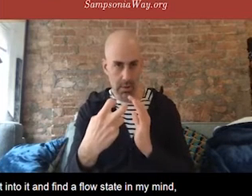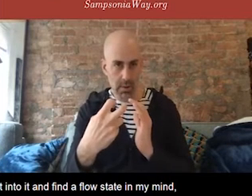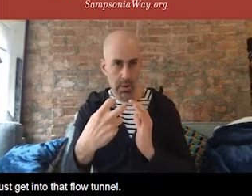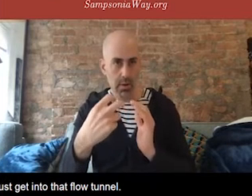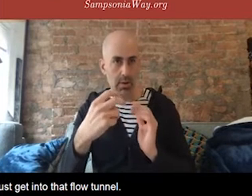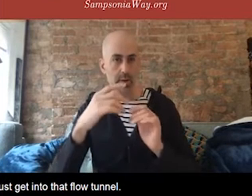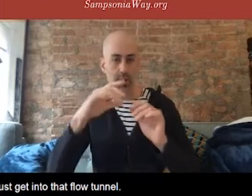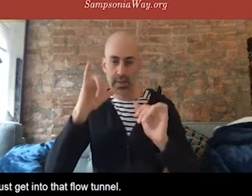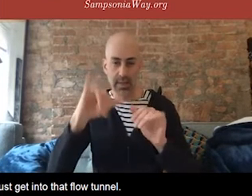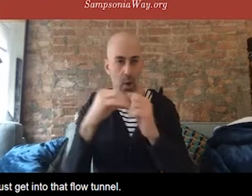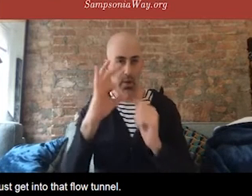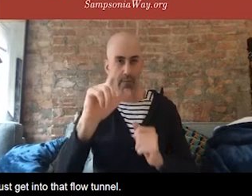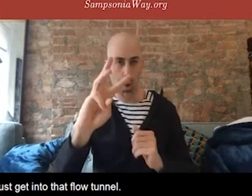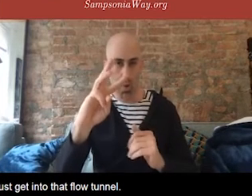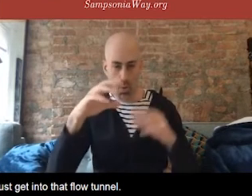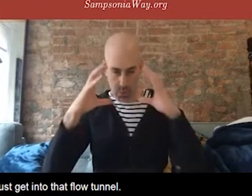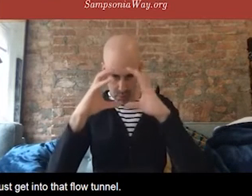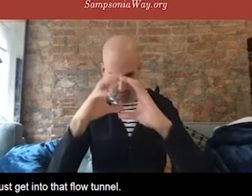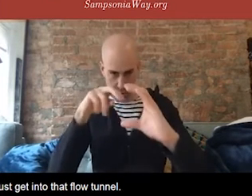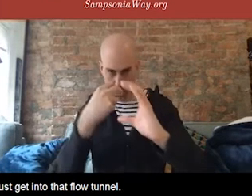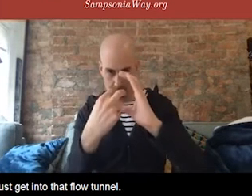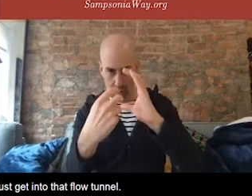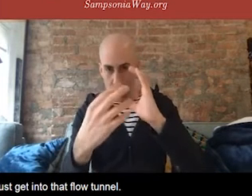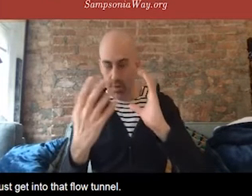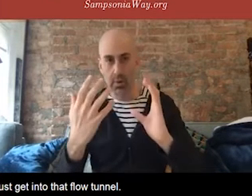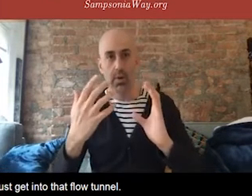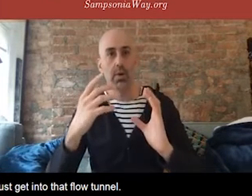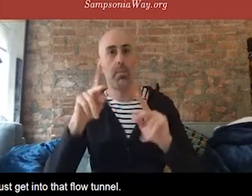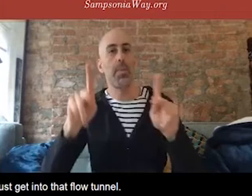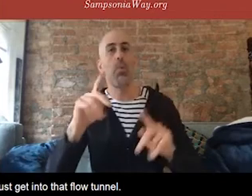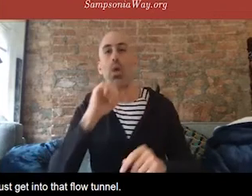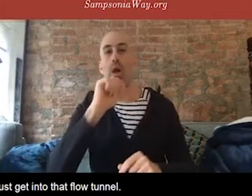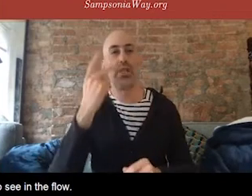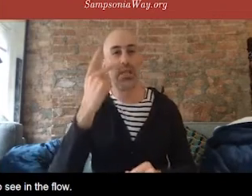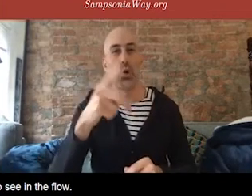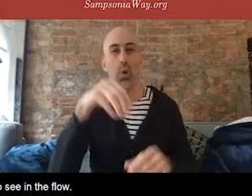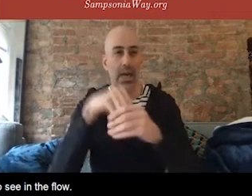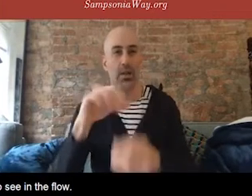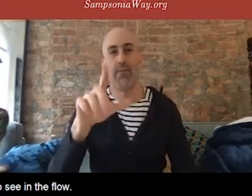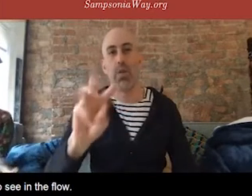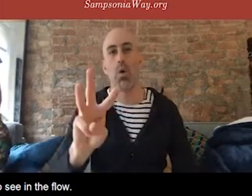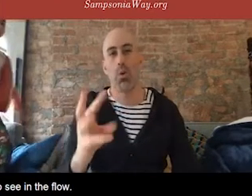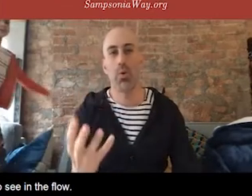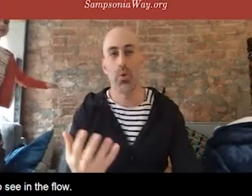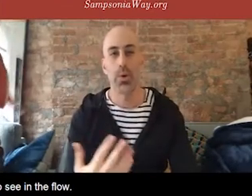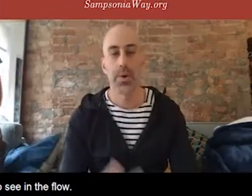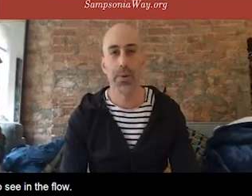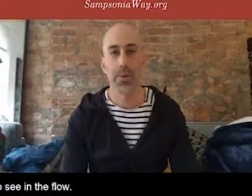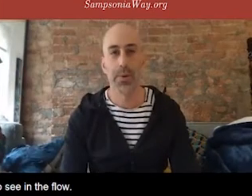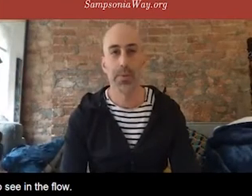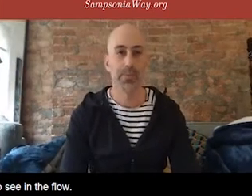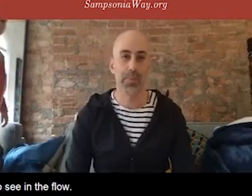state in my mind where I was just fully involved in it. Just get into that flow tunnel and people